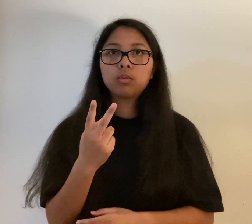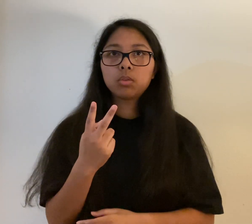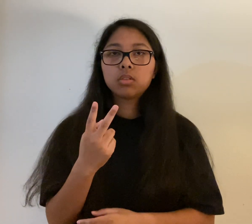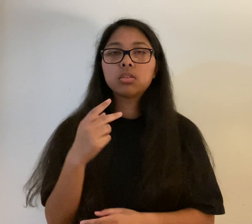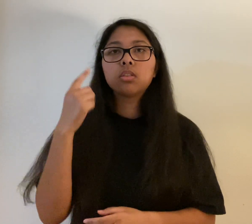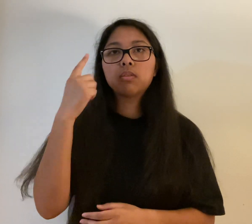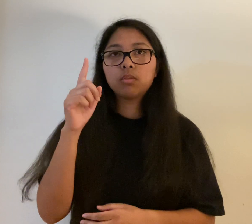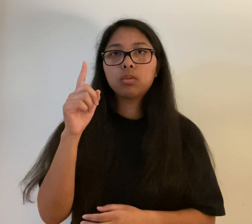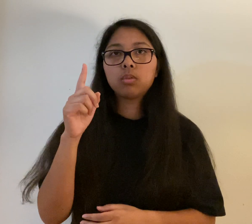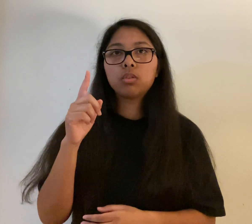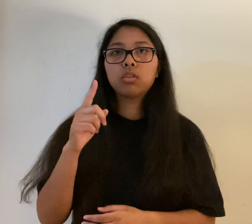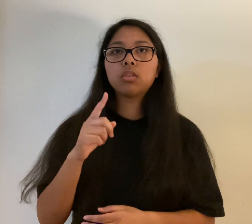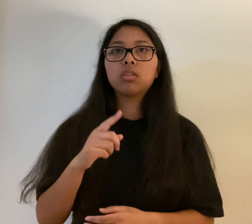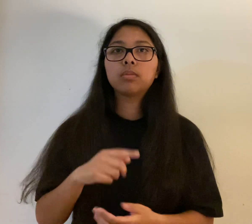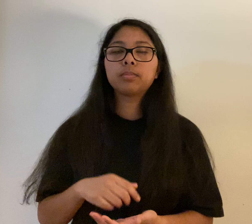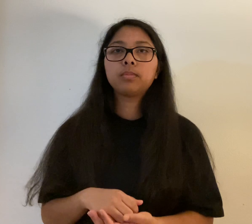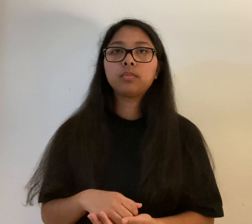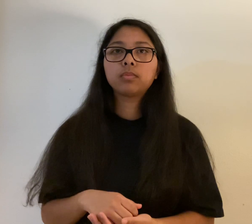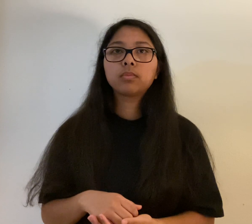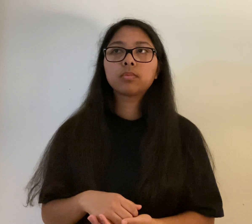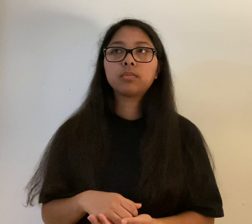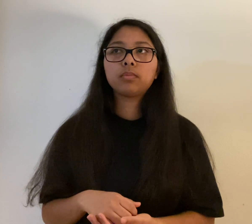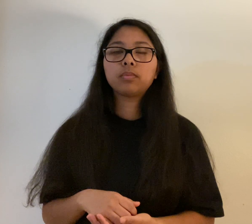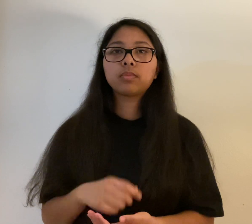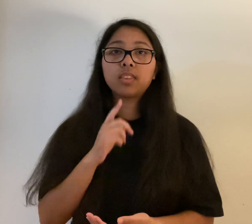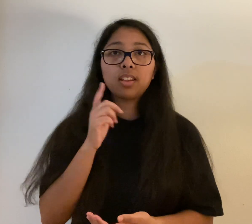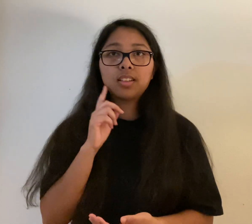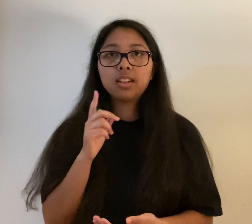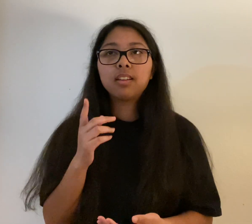own voice may be difficult for most hearing people to understand.